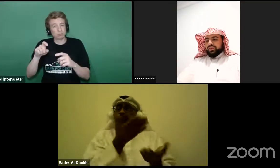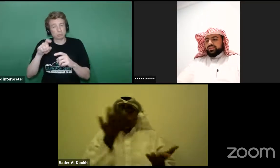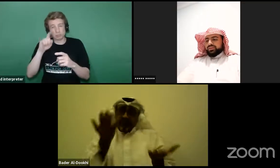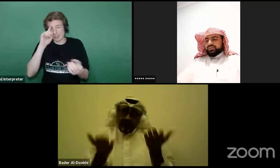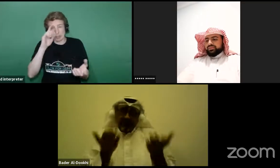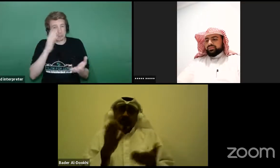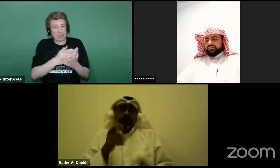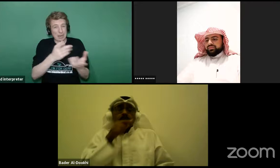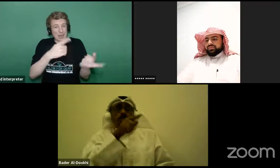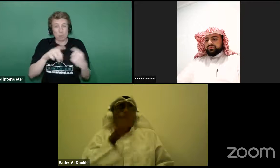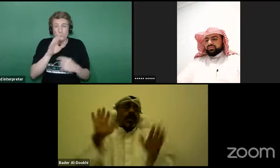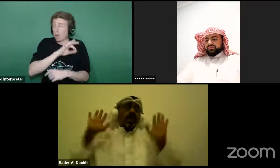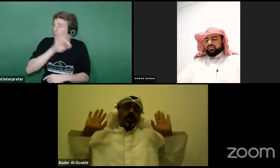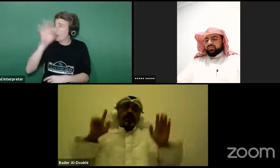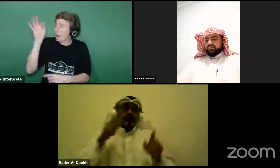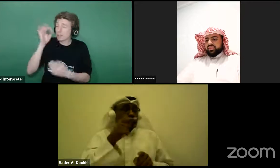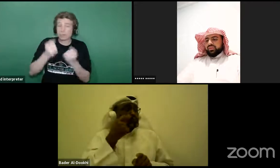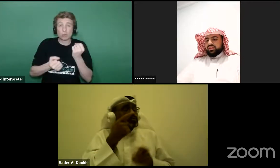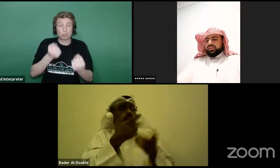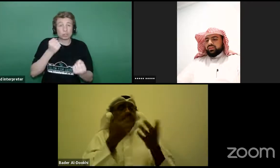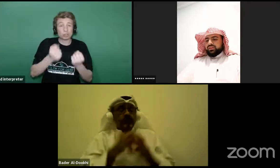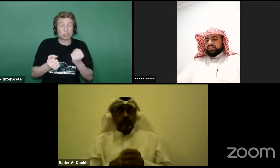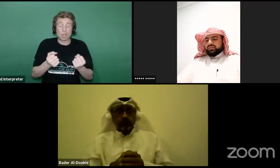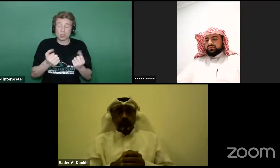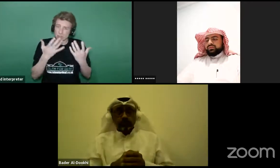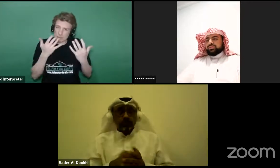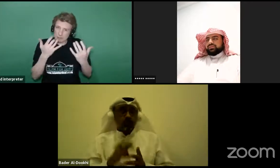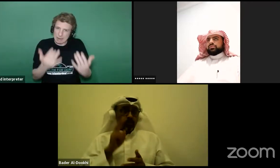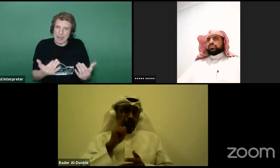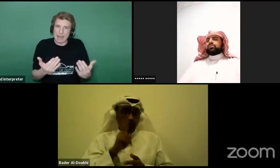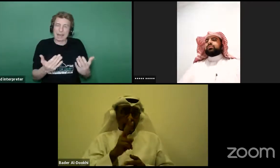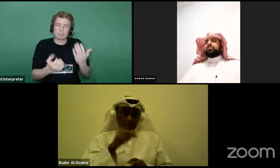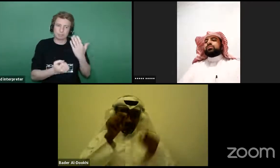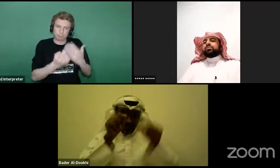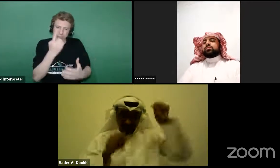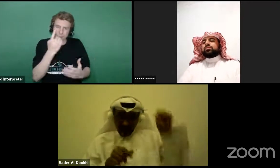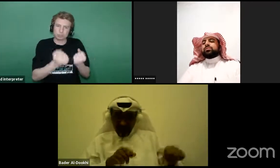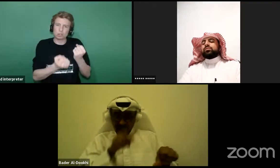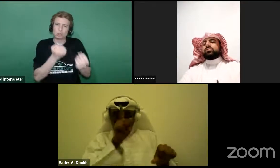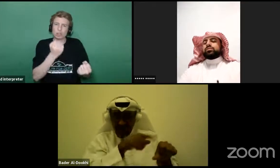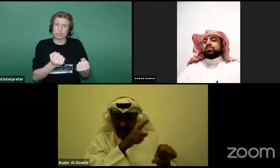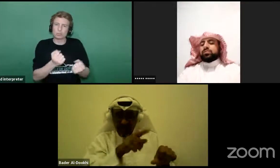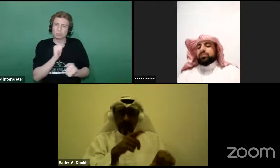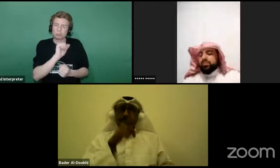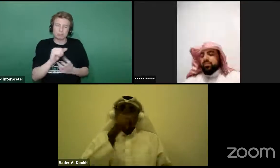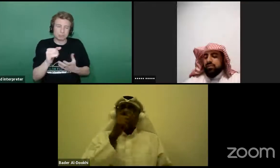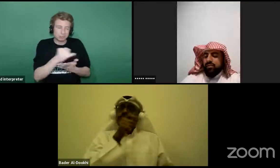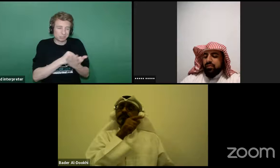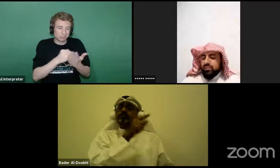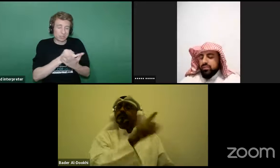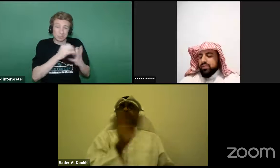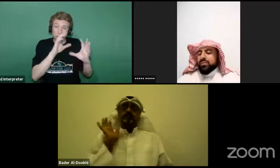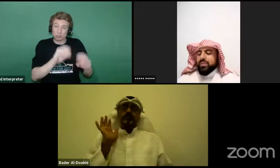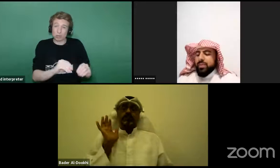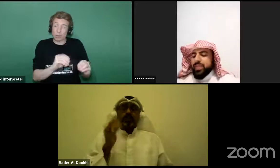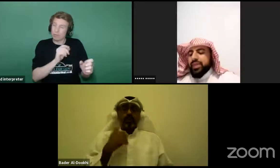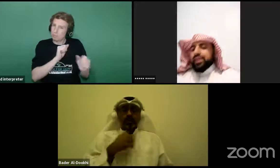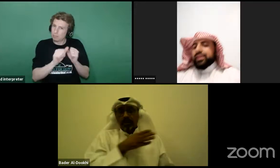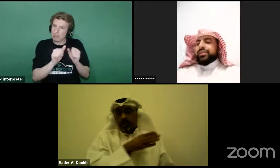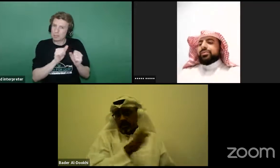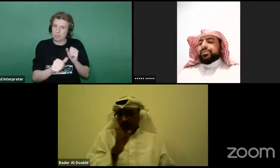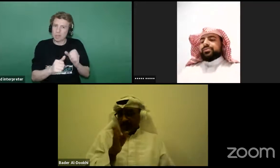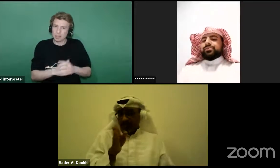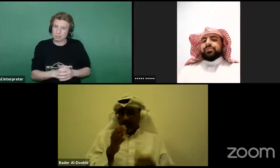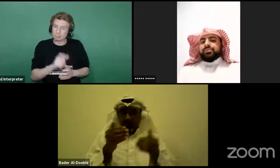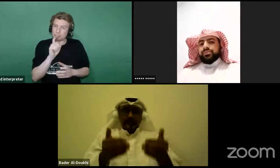the judgment come to you. And if you cease to do wrong, it will be better for you. And if you return to the attack,